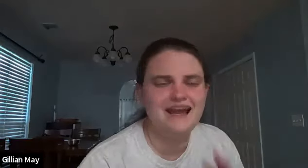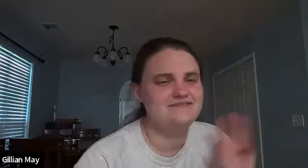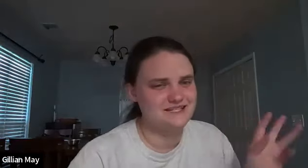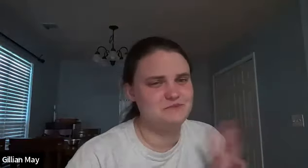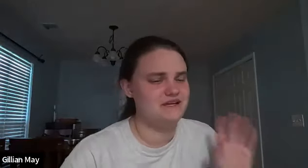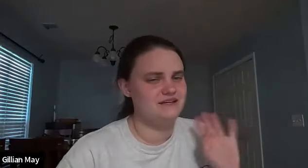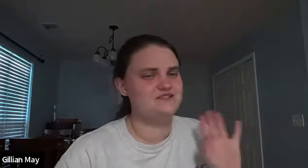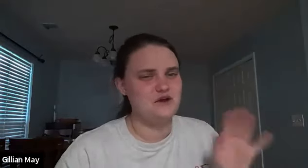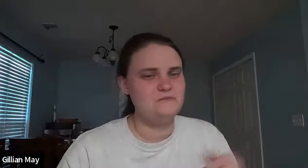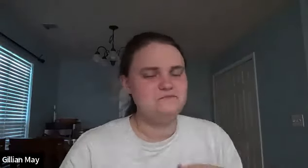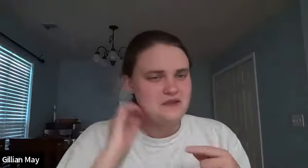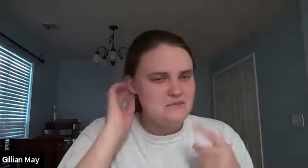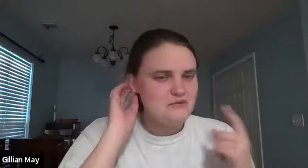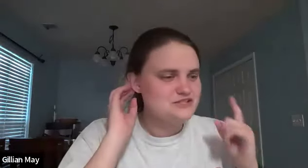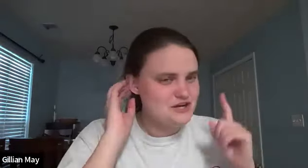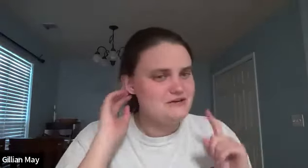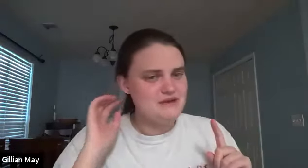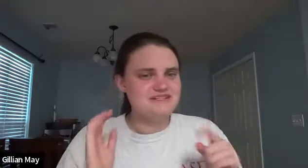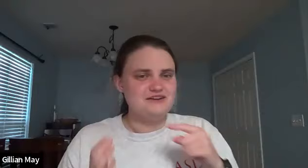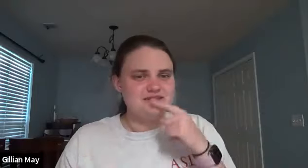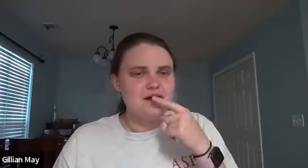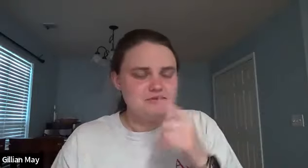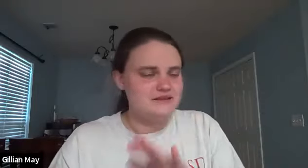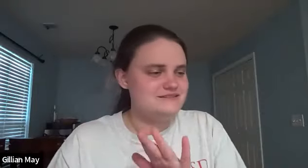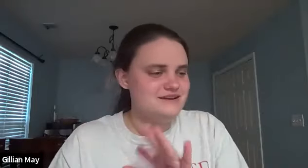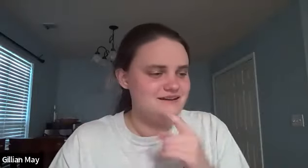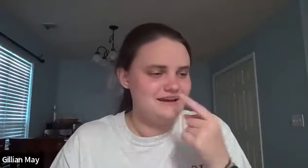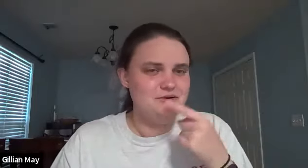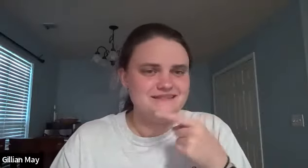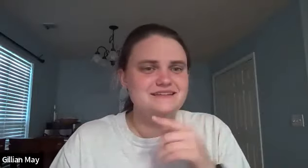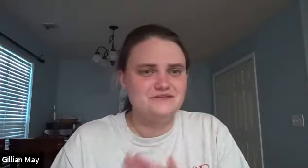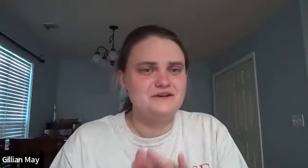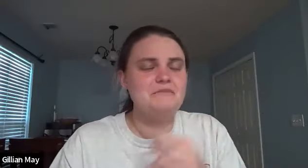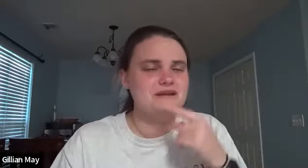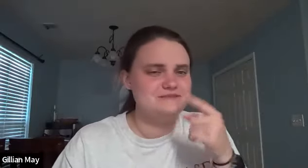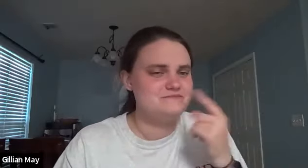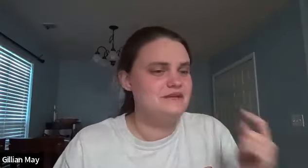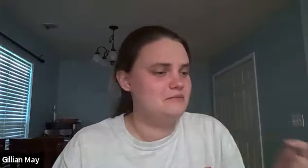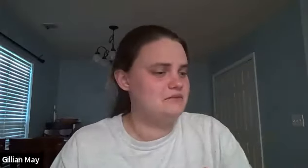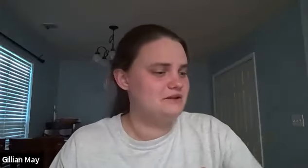have to explain it. So I'm always trying to remind myself it's public. It's not, I know it's the sign for hearing, but it's meaning public.